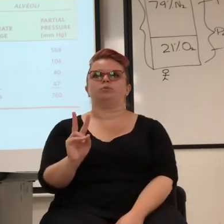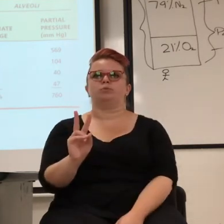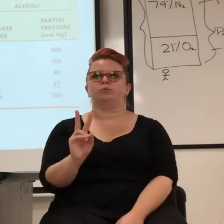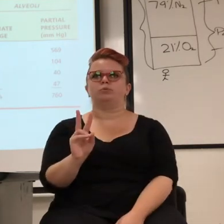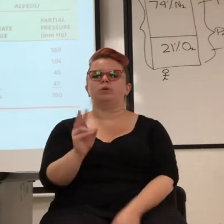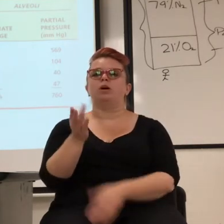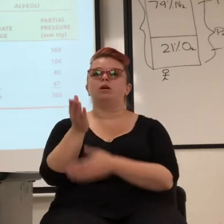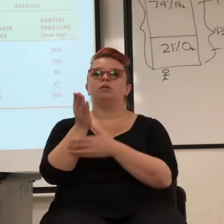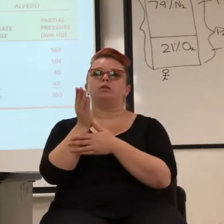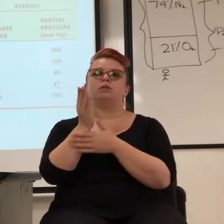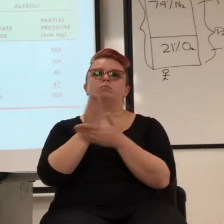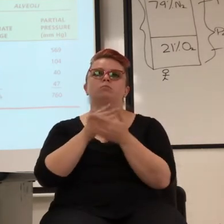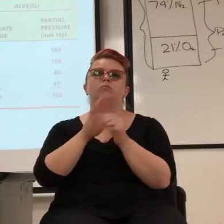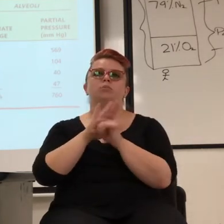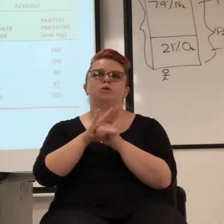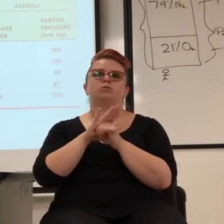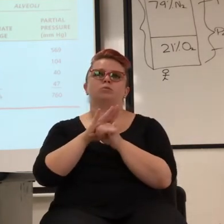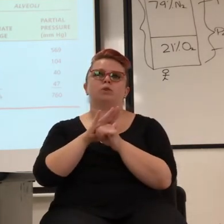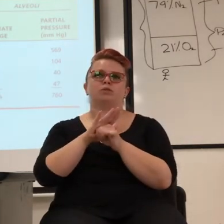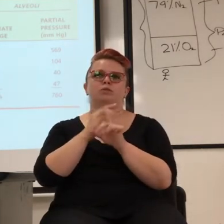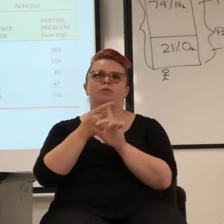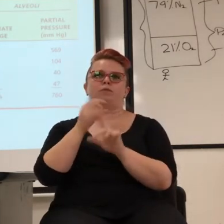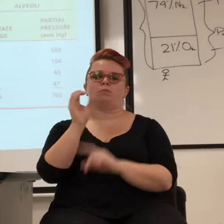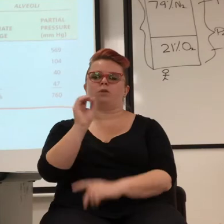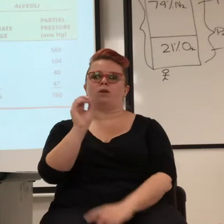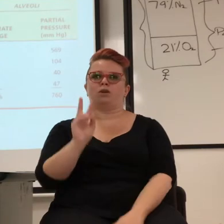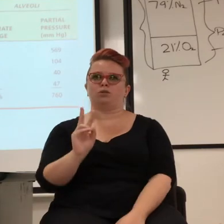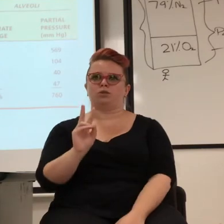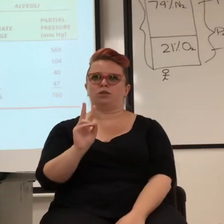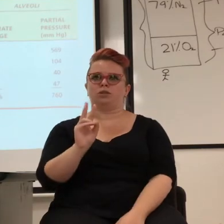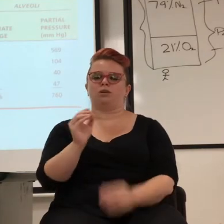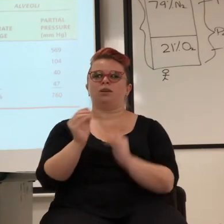The partial pressure due just to oxygen is 760.